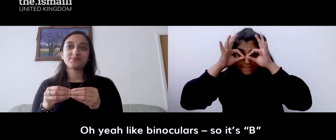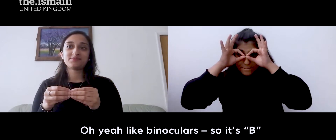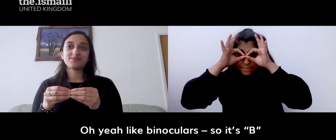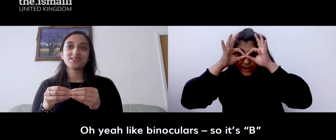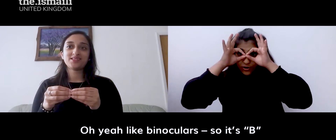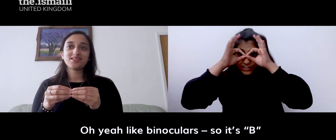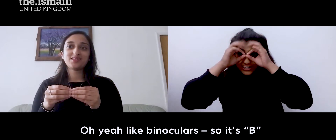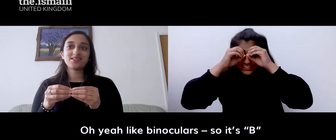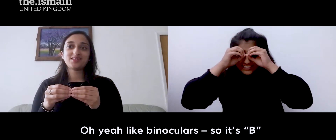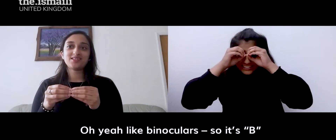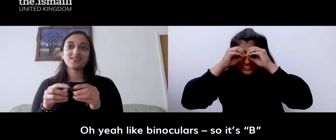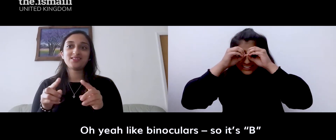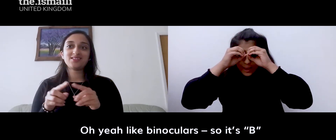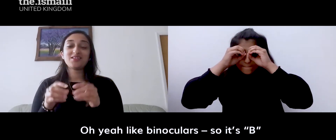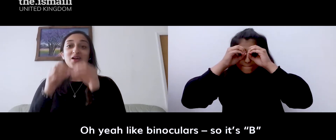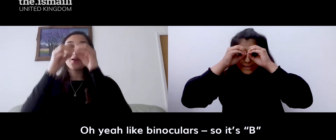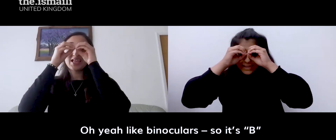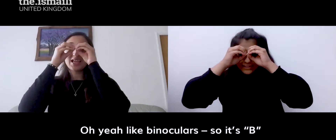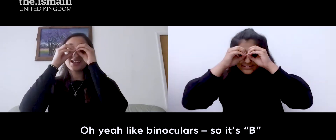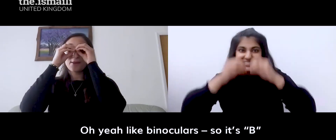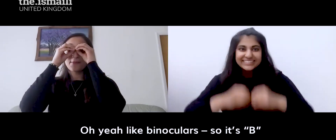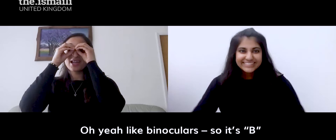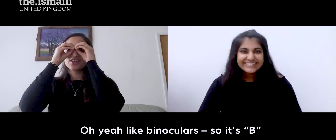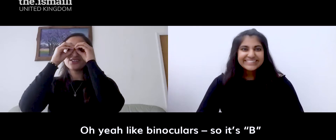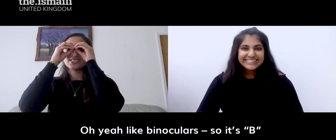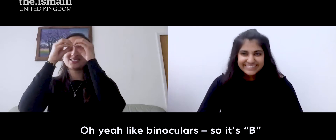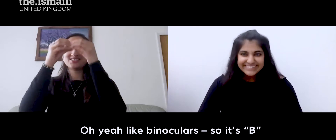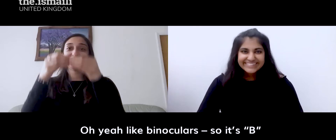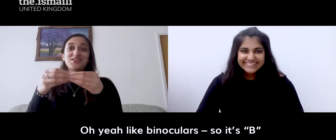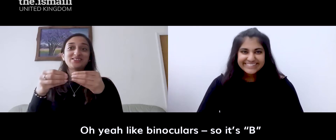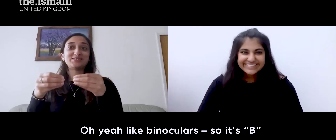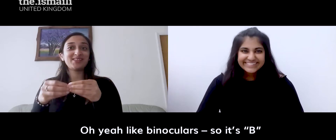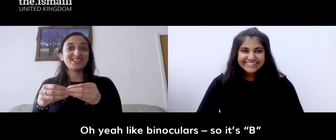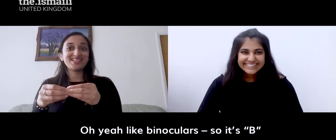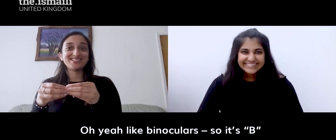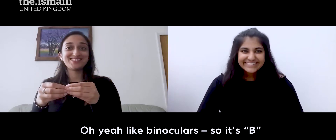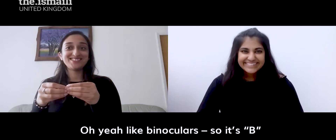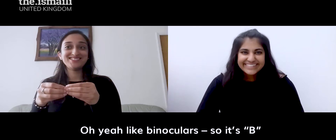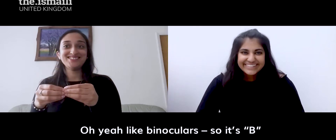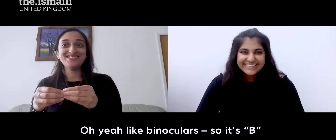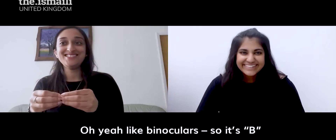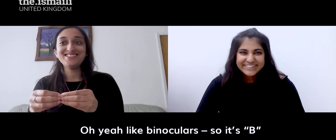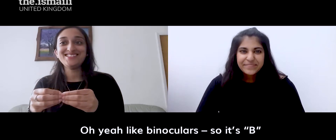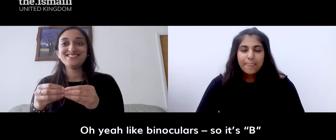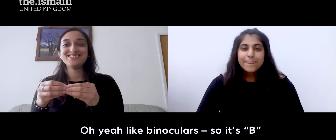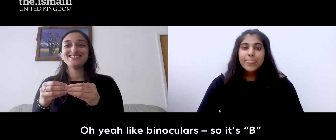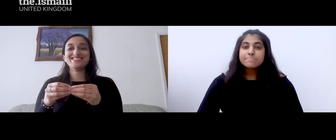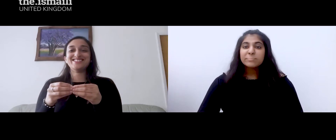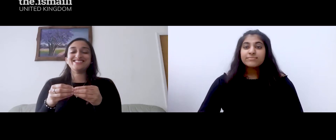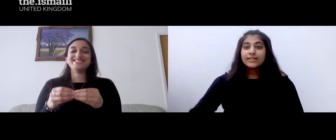Like binoculars. Oh yeah, I like binoculars. Say B.